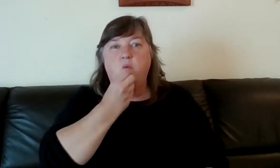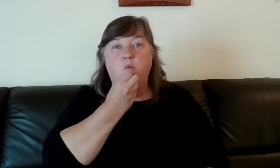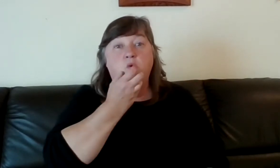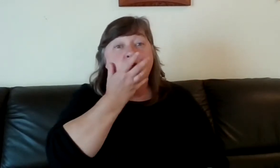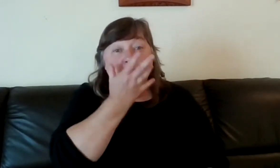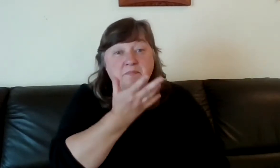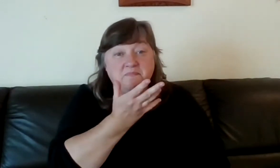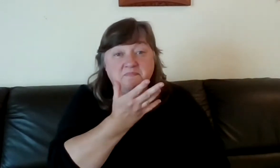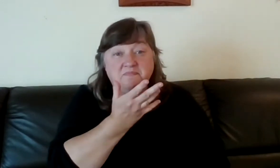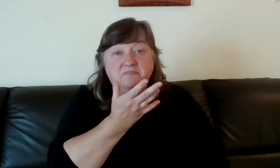Warm.